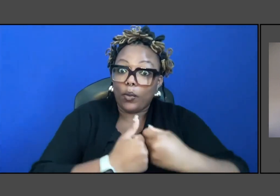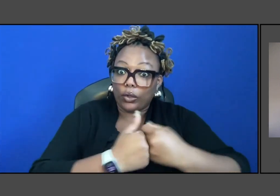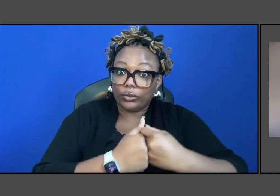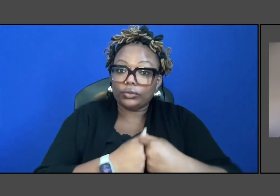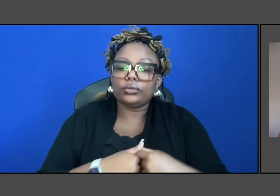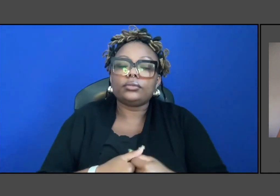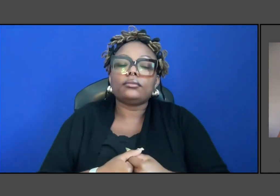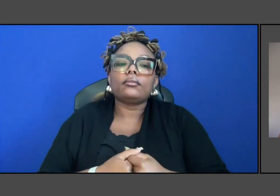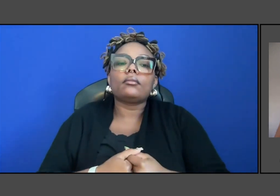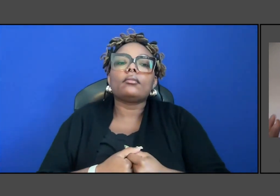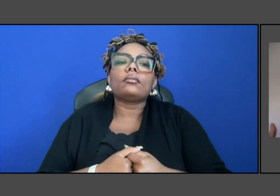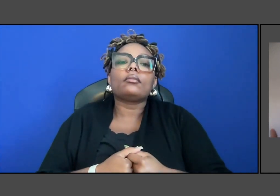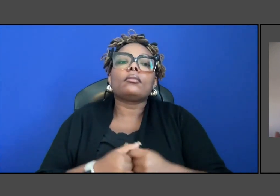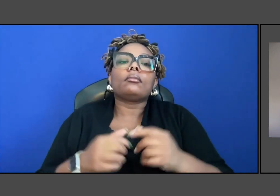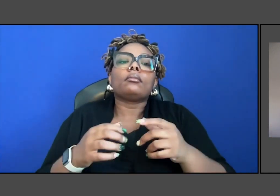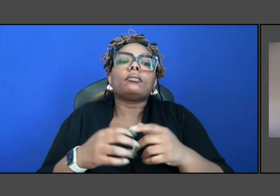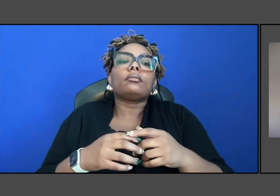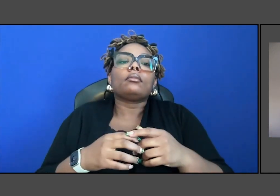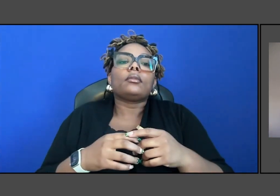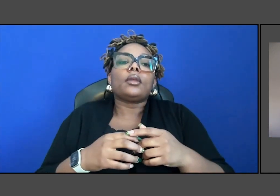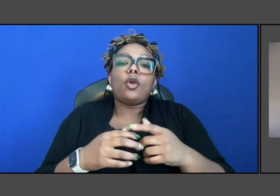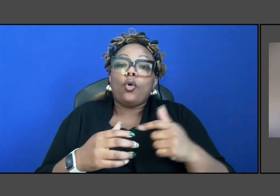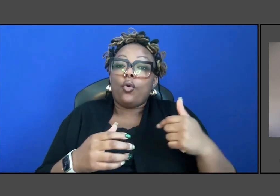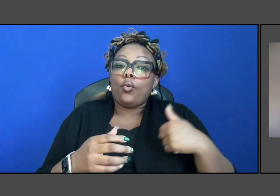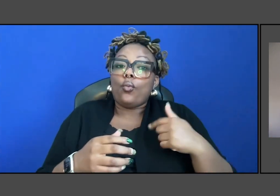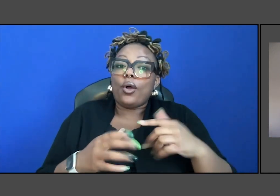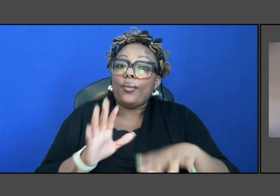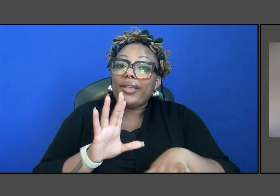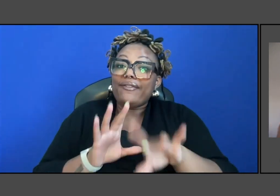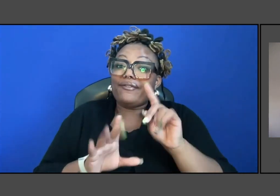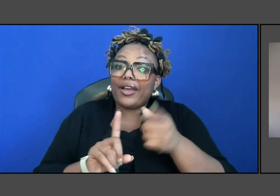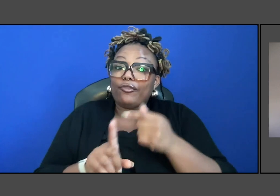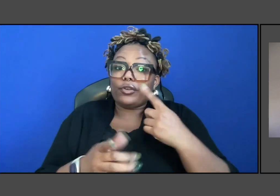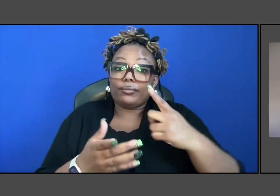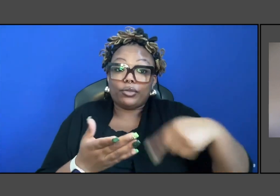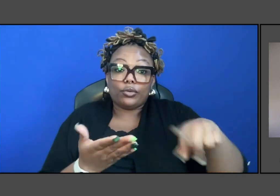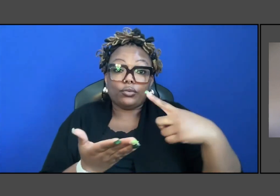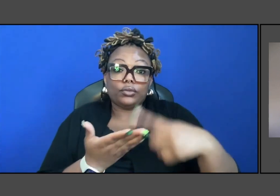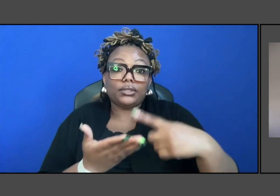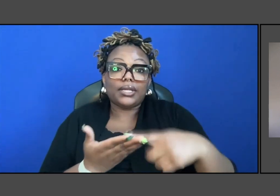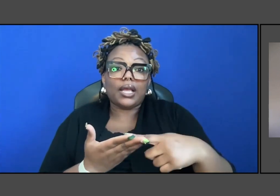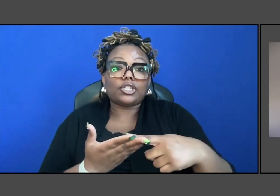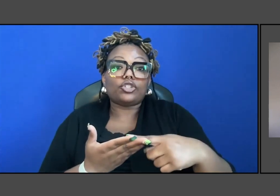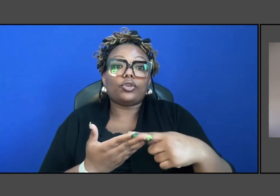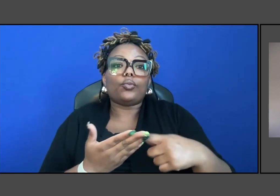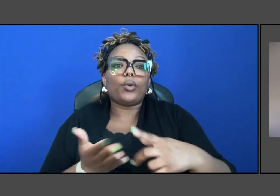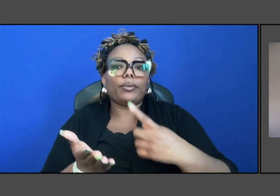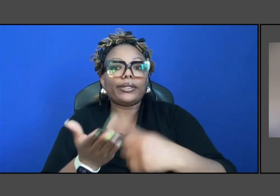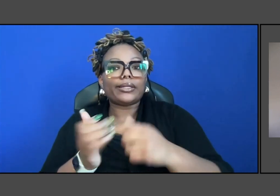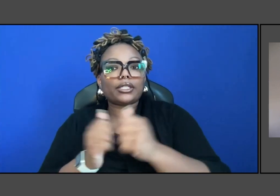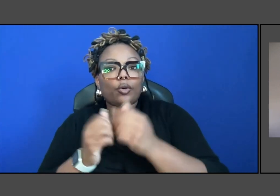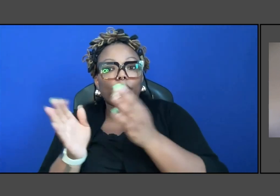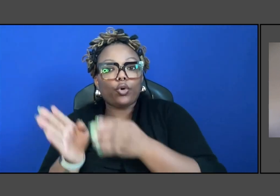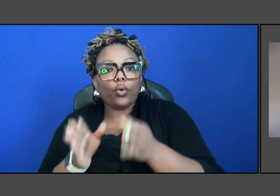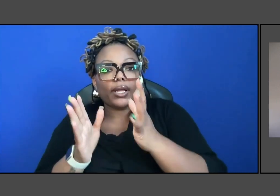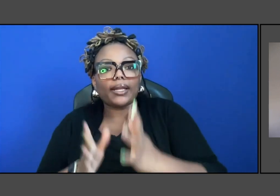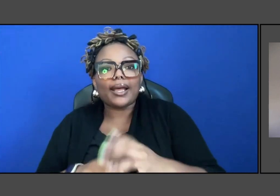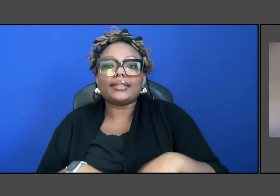what came out of these conversations were, we were speaking with organizers,